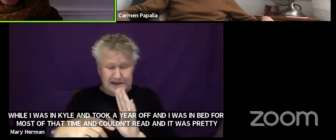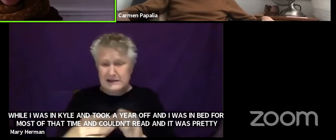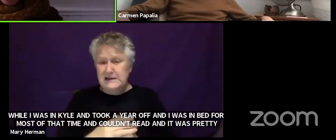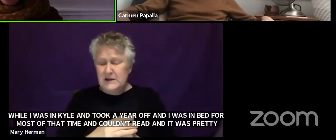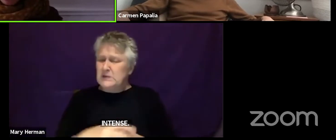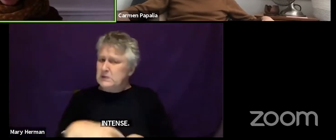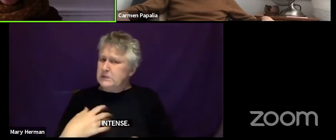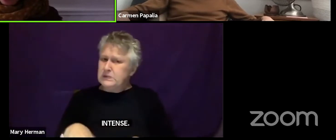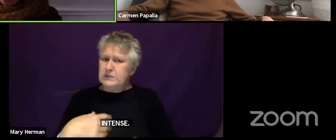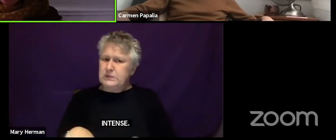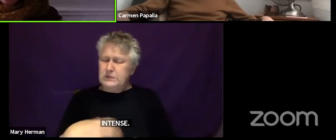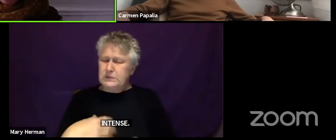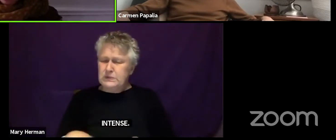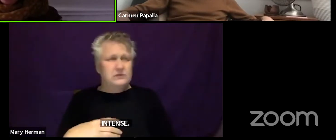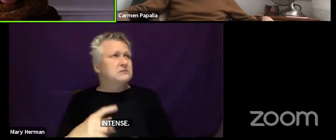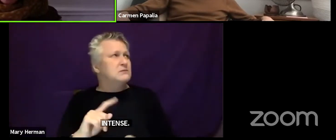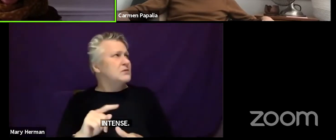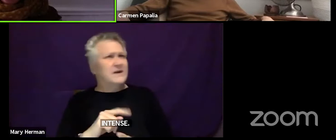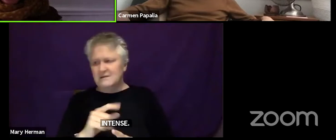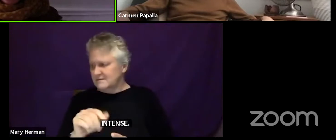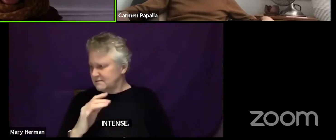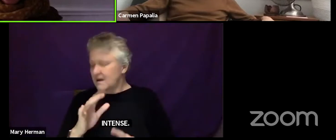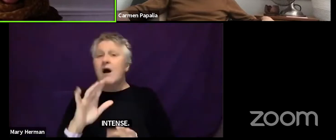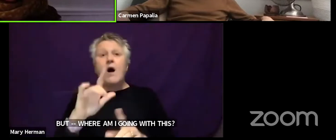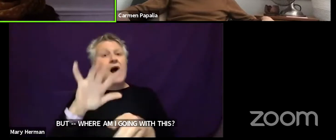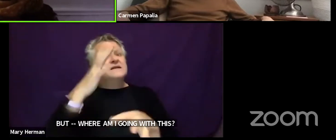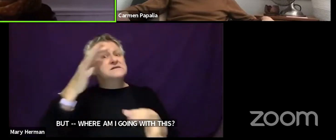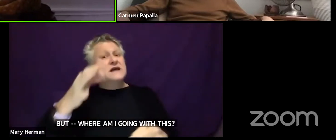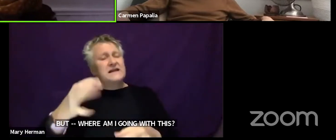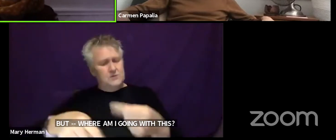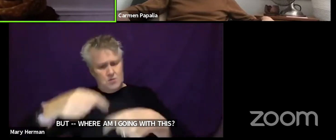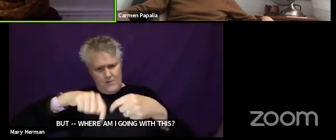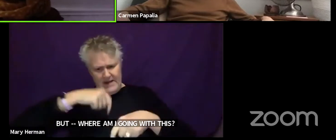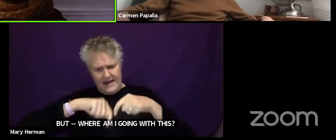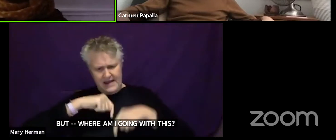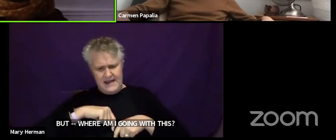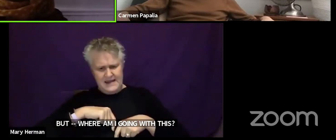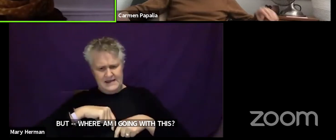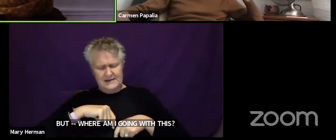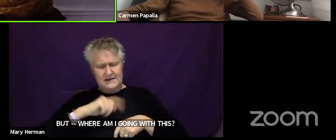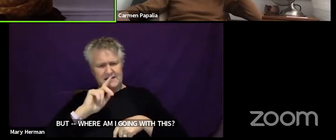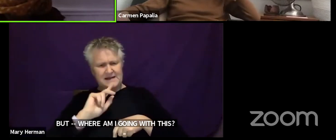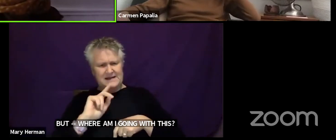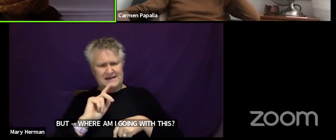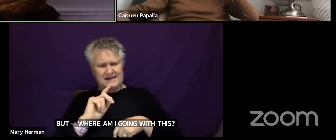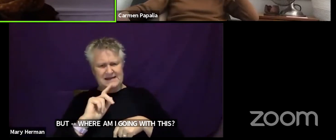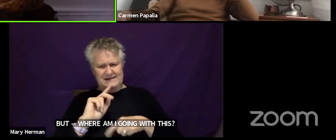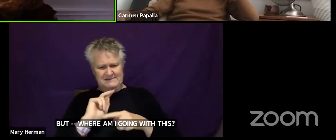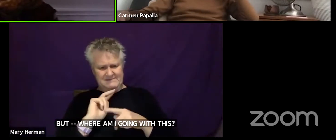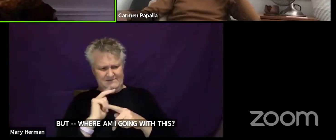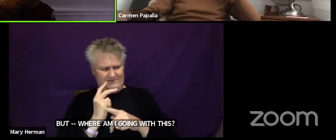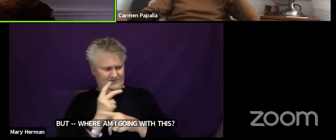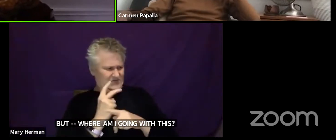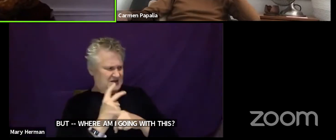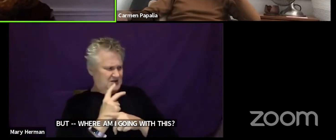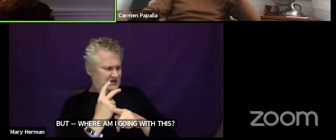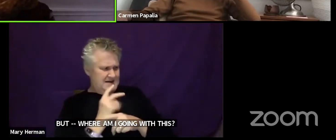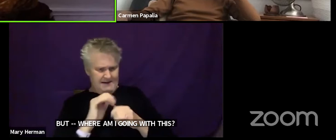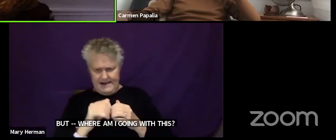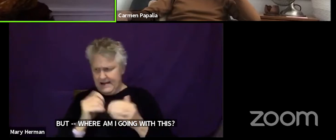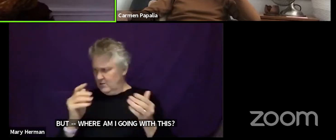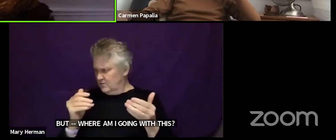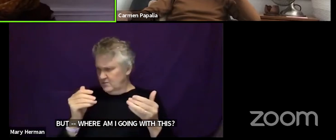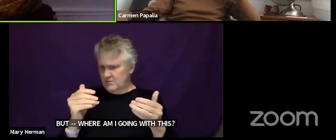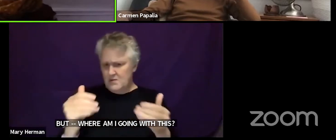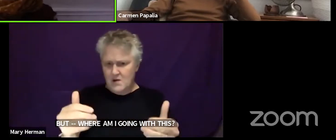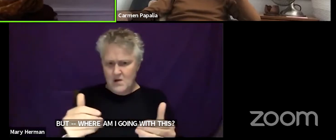where am I going with this? I decided to go back, and navigating that institution required my like needing